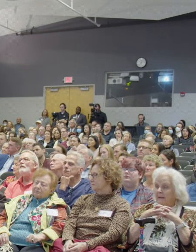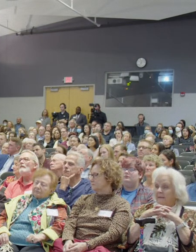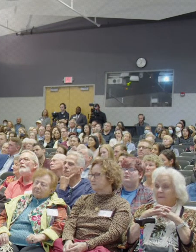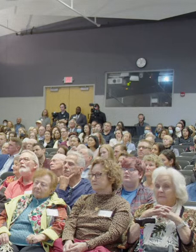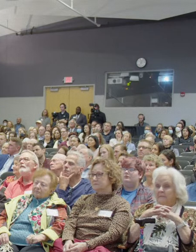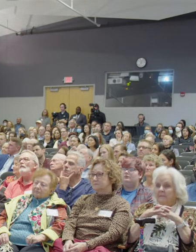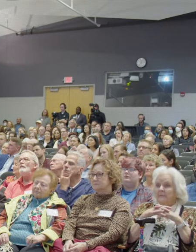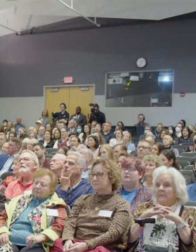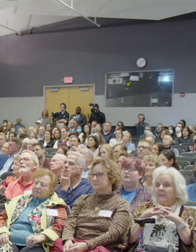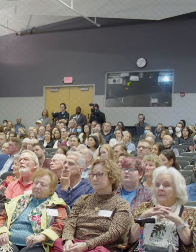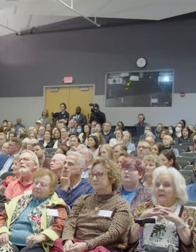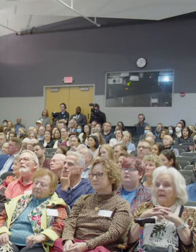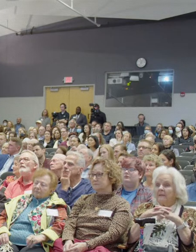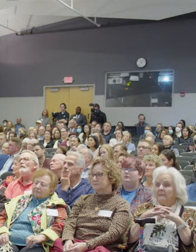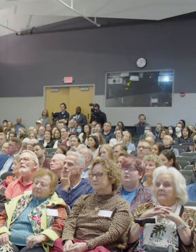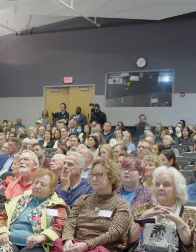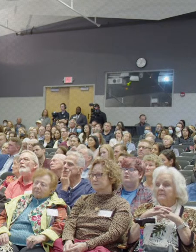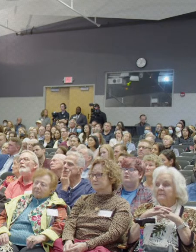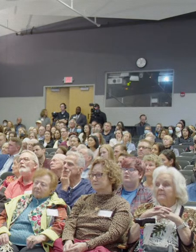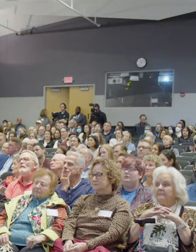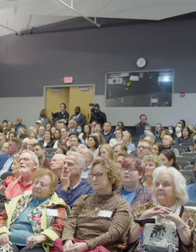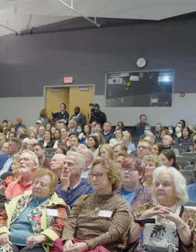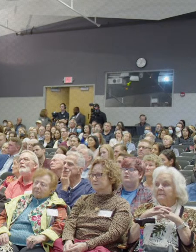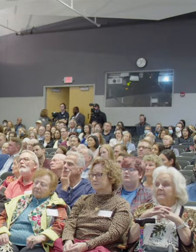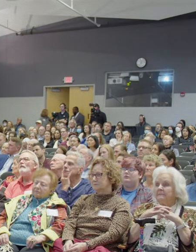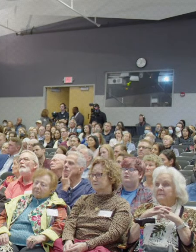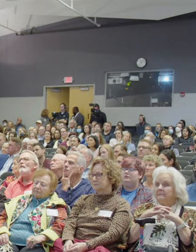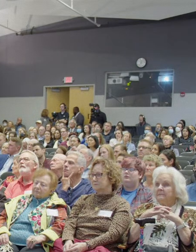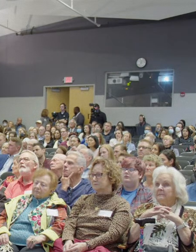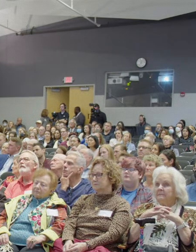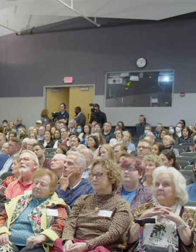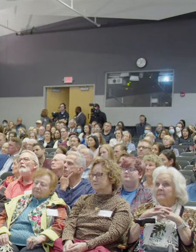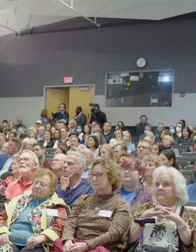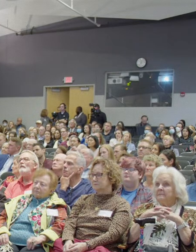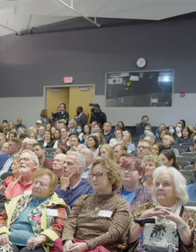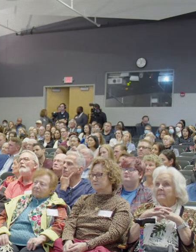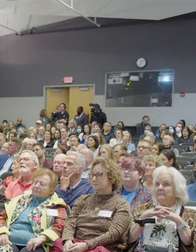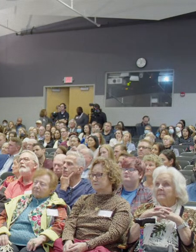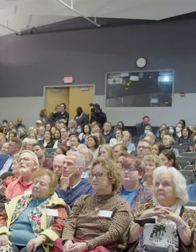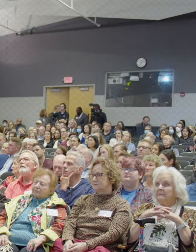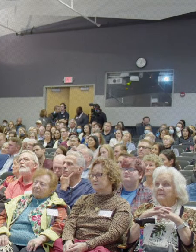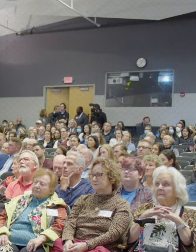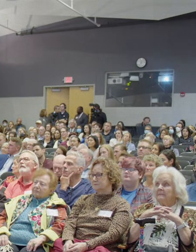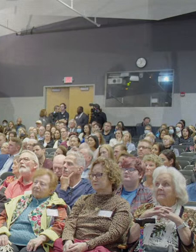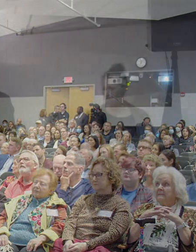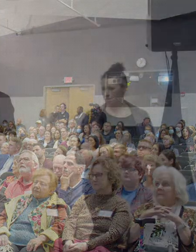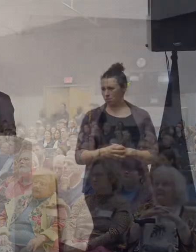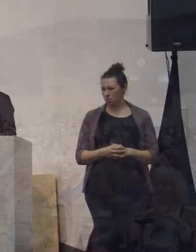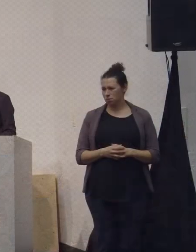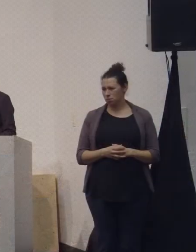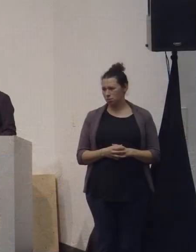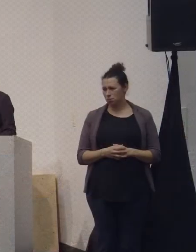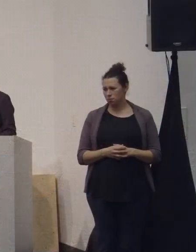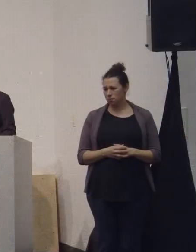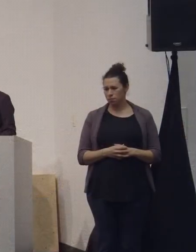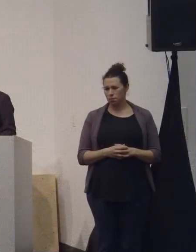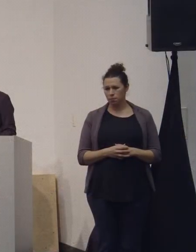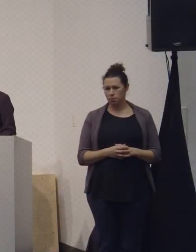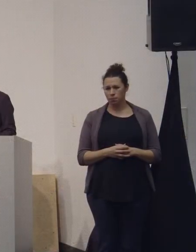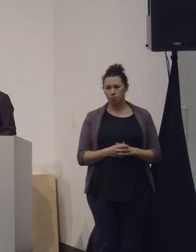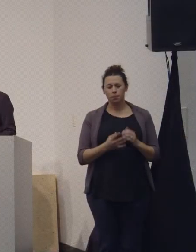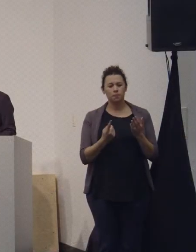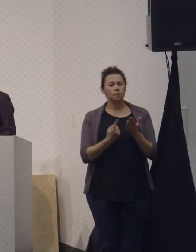do not wish to share your stories, we are grateful for your presence.